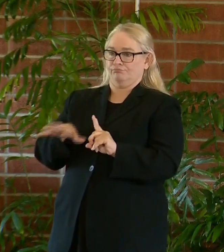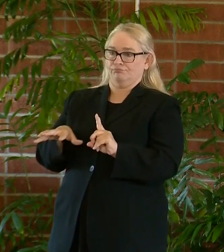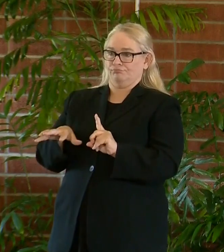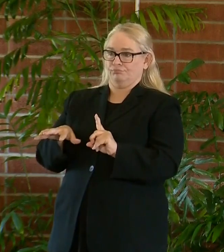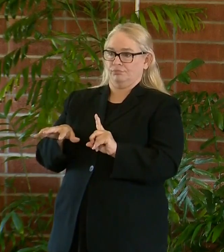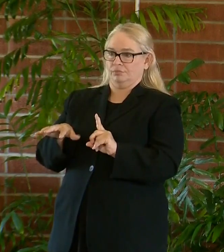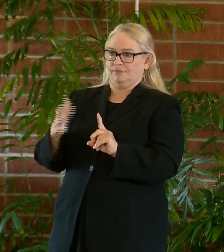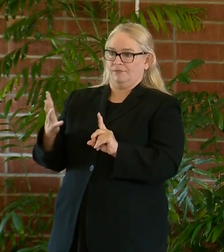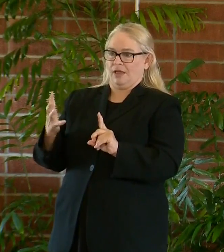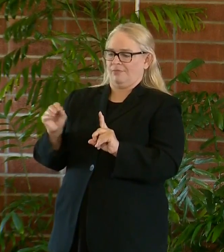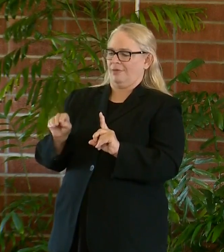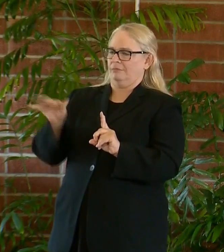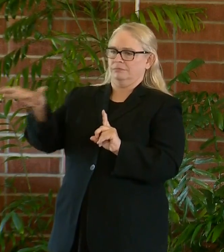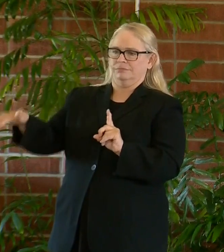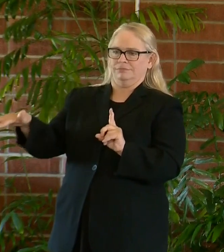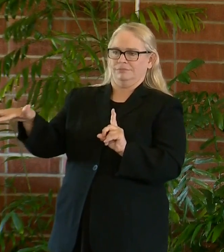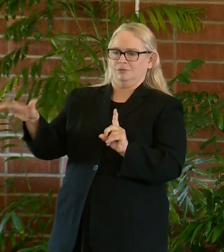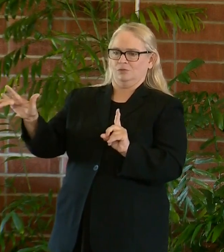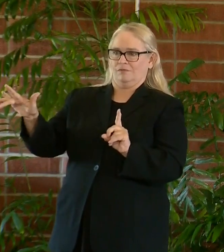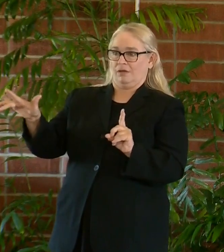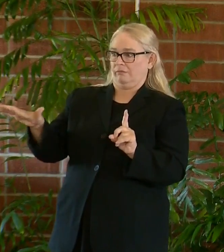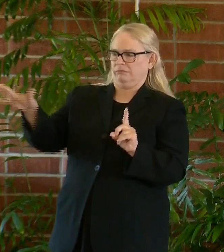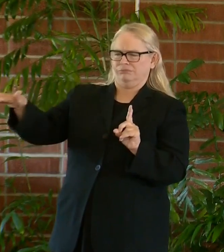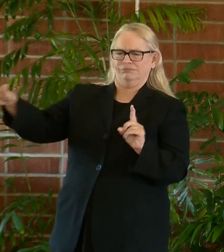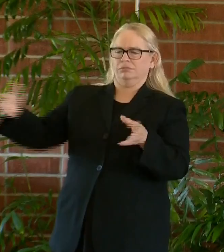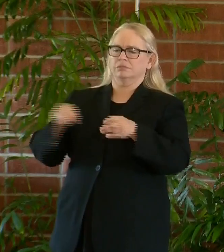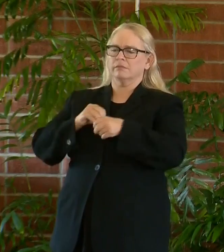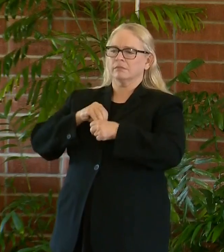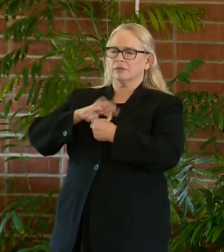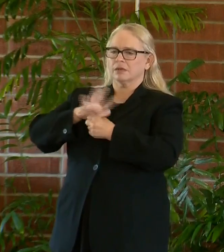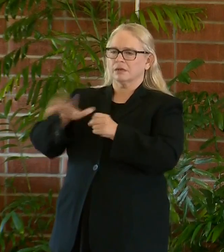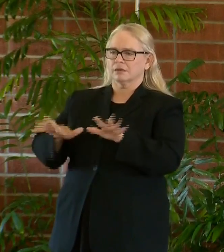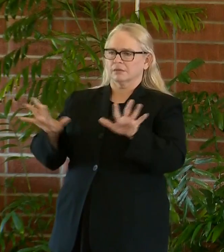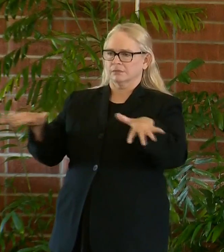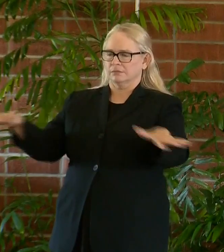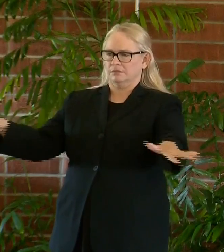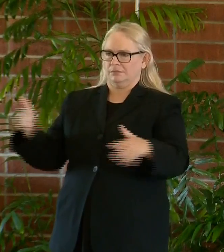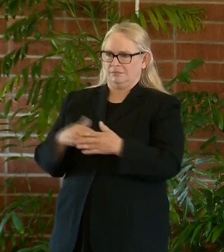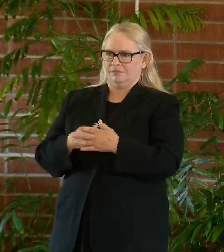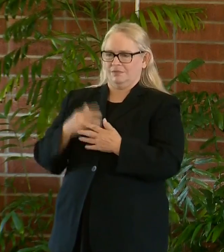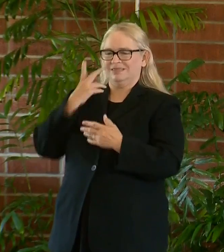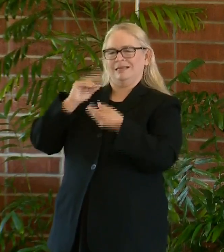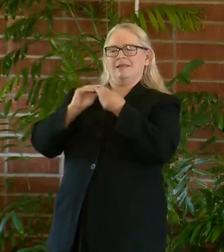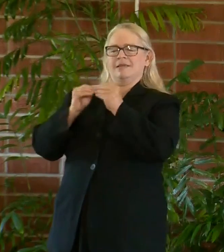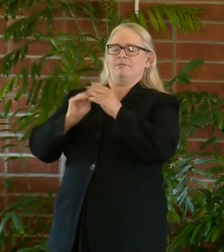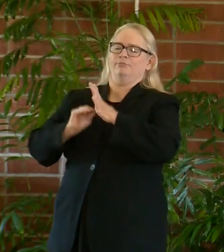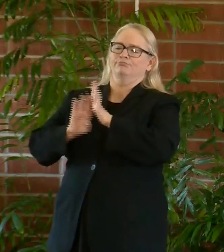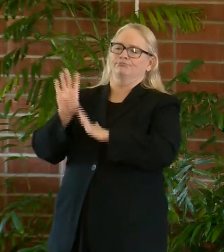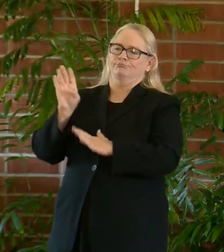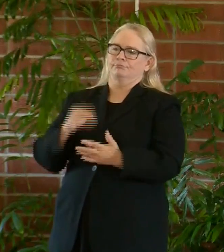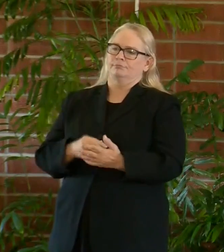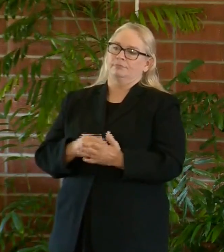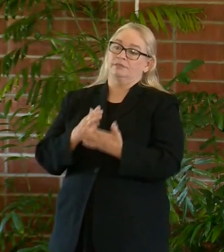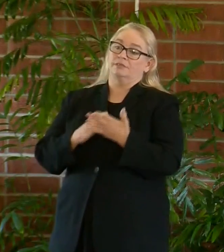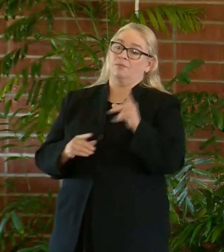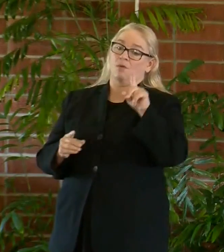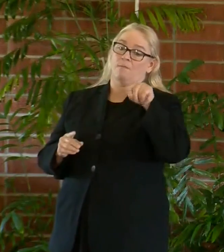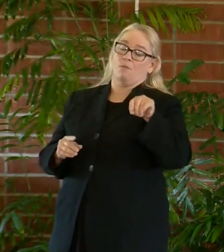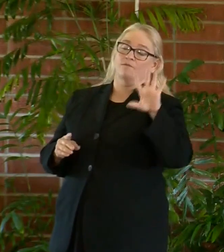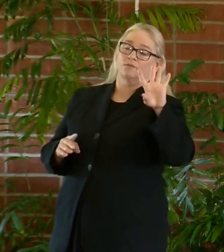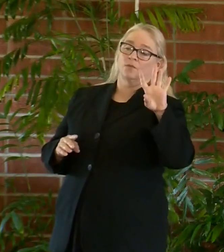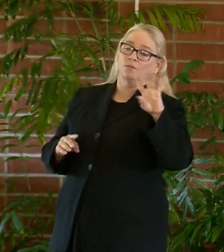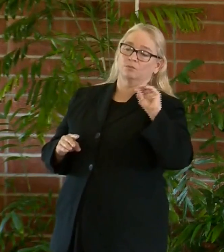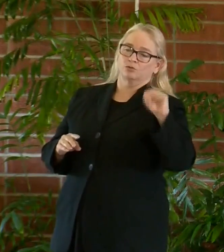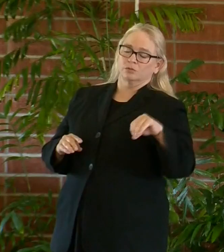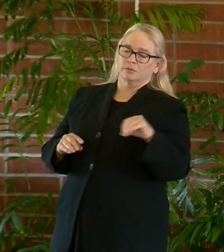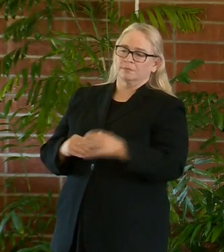of transmission rates. We see those increasing, and above 1, some as high as 1.4, which tells us